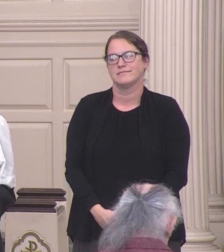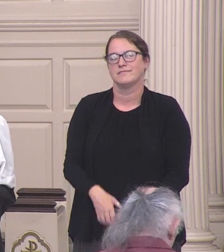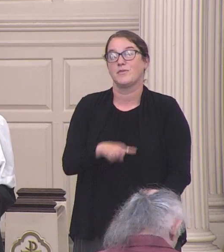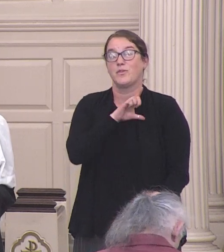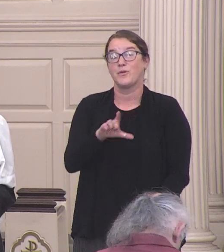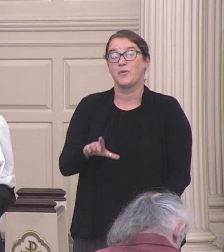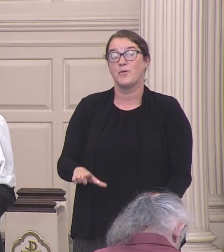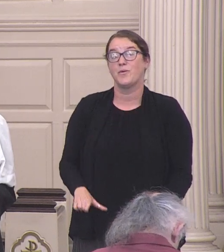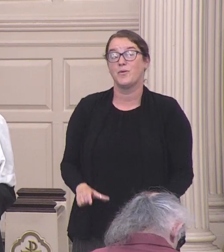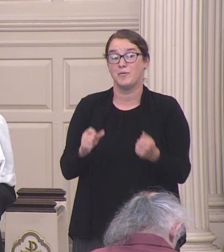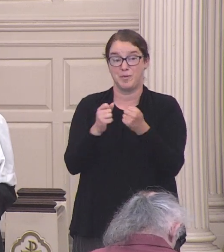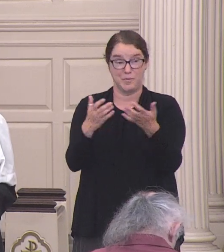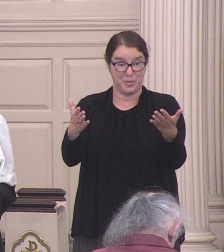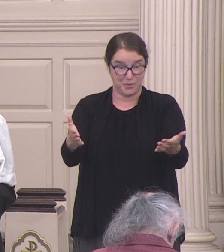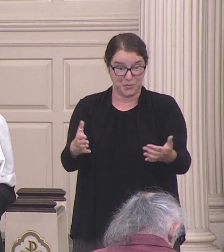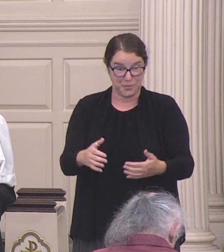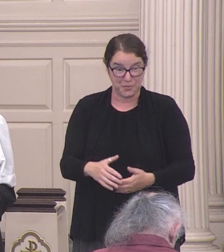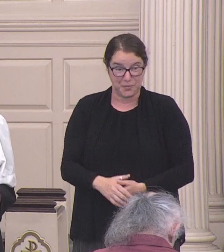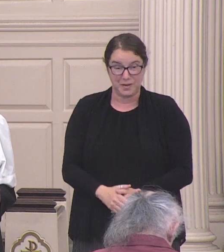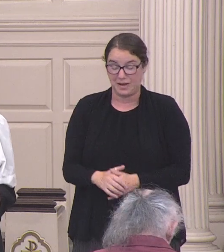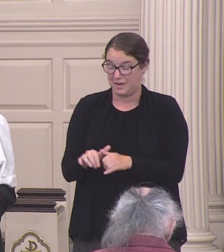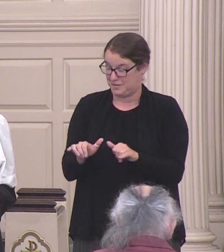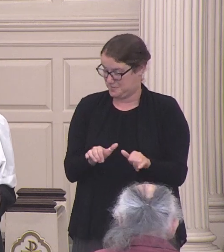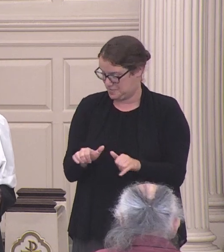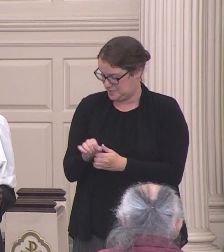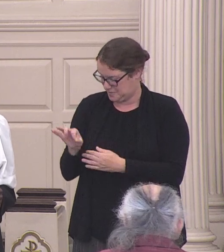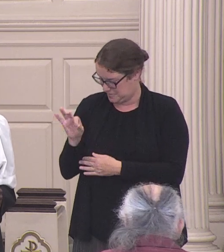The Lord be with you. And with your